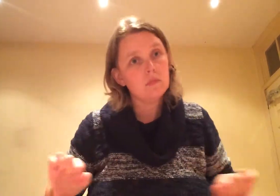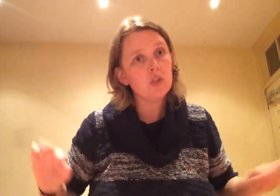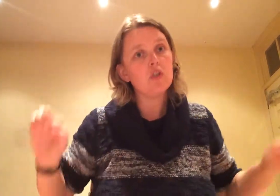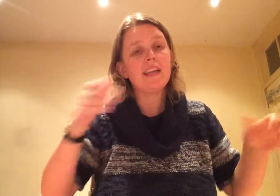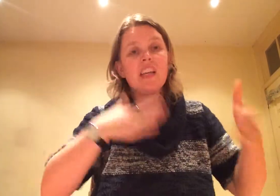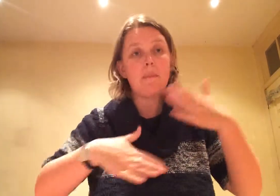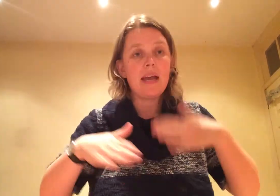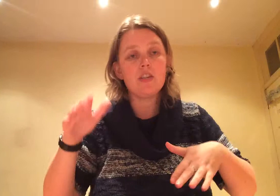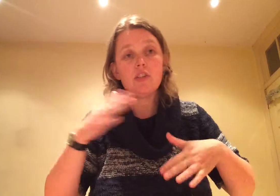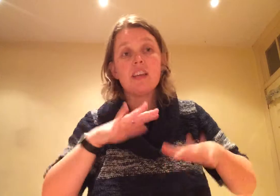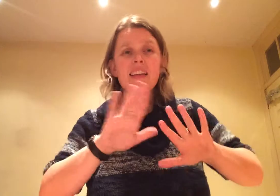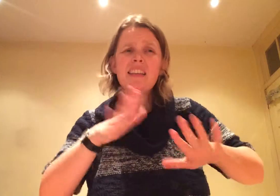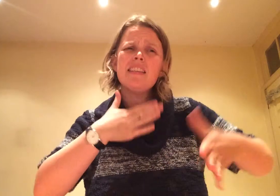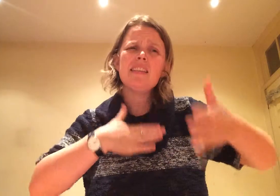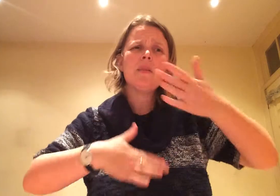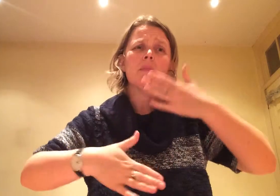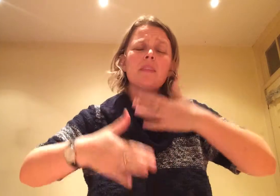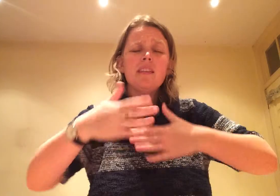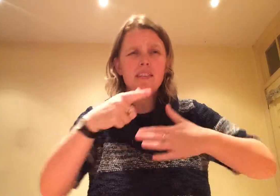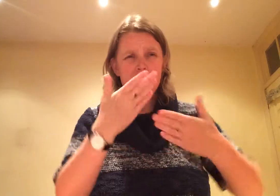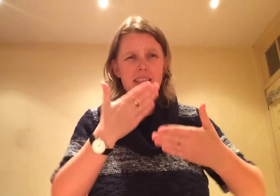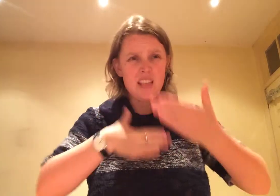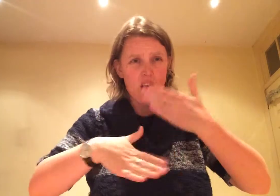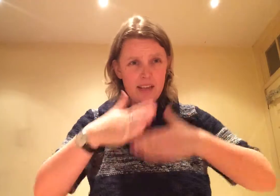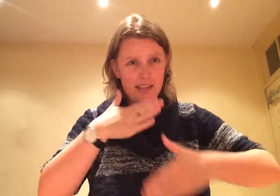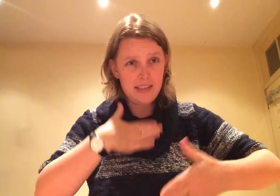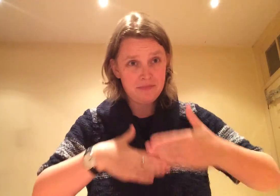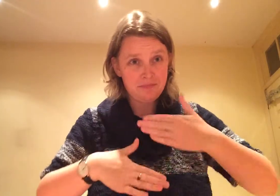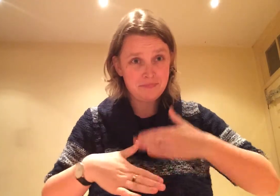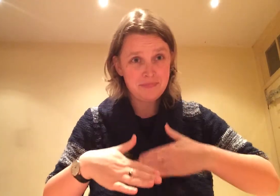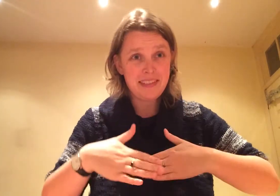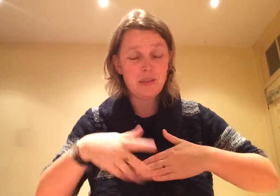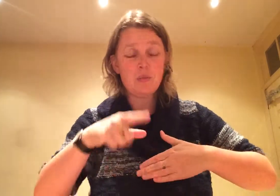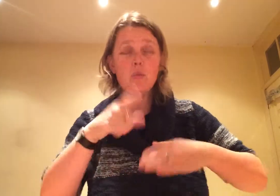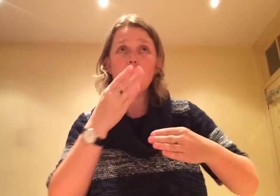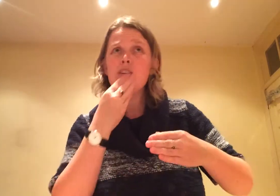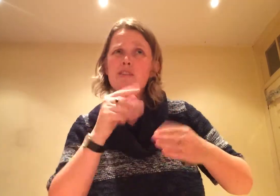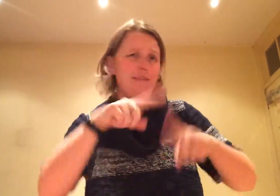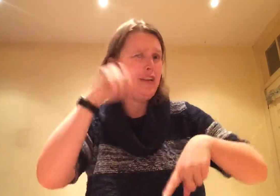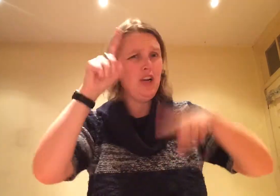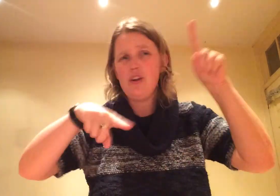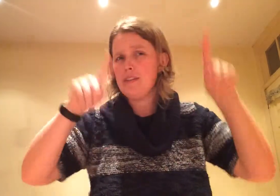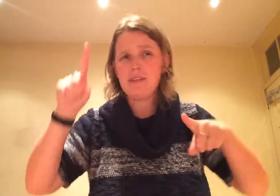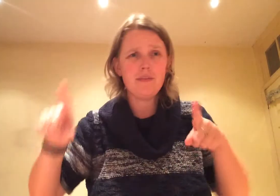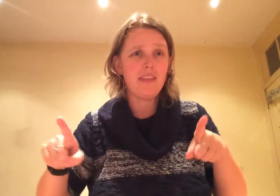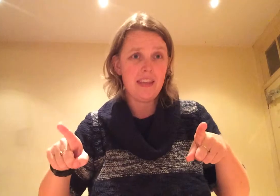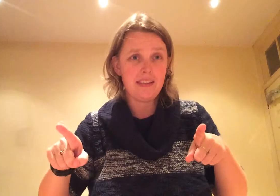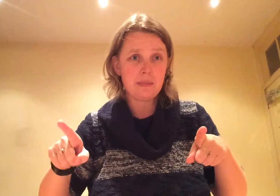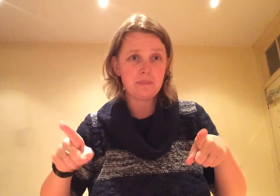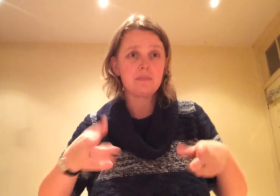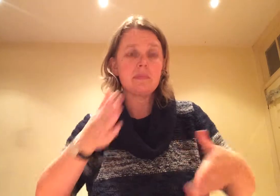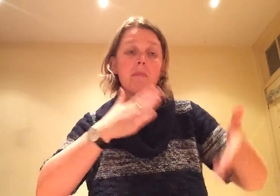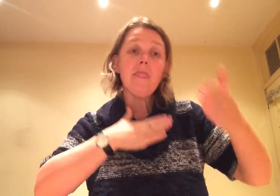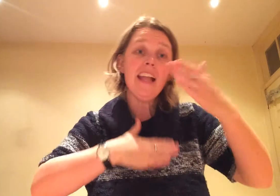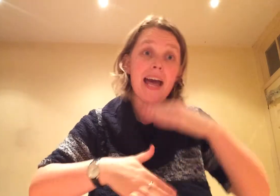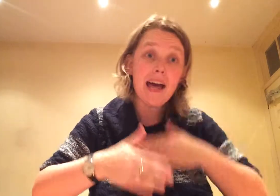When you're getting impatient. Now this sign here, we use it for lots of different things.